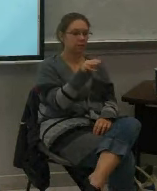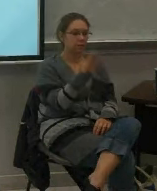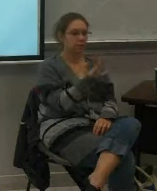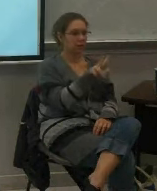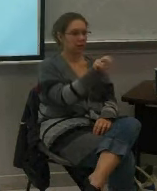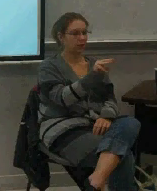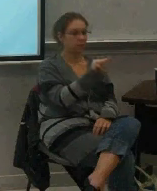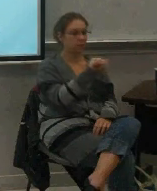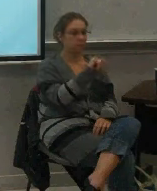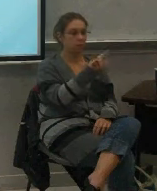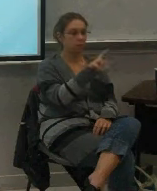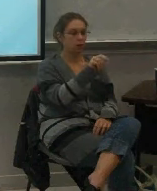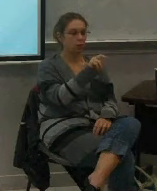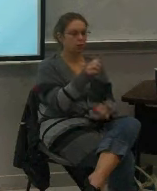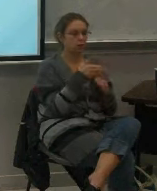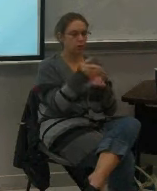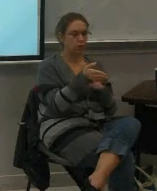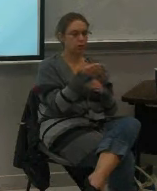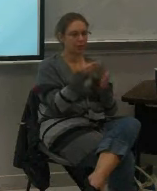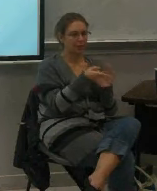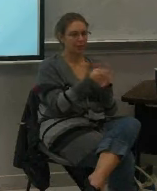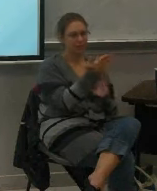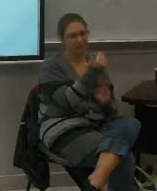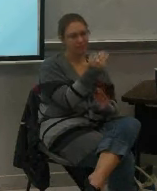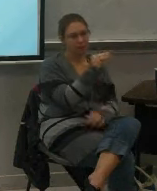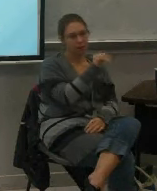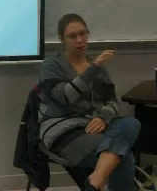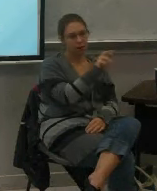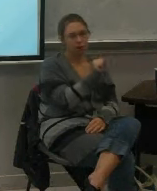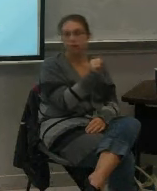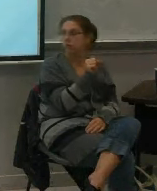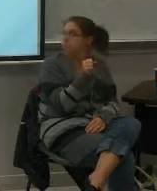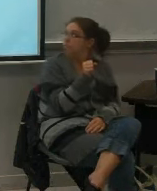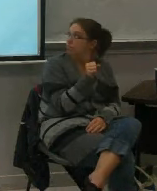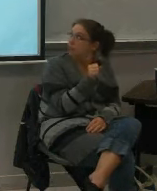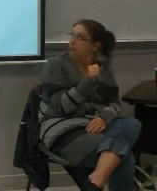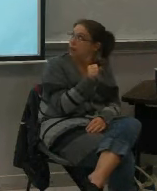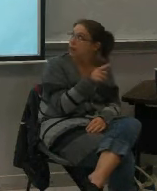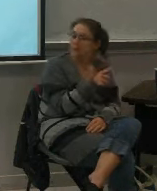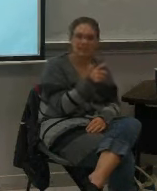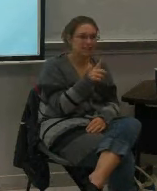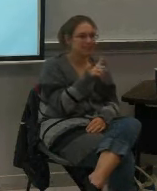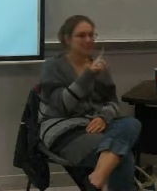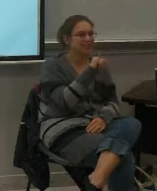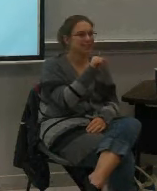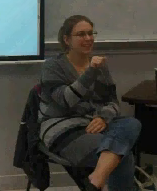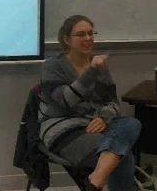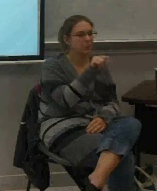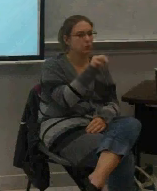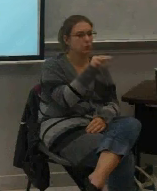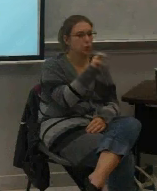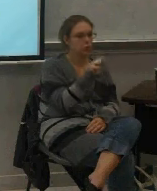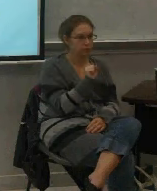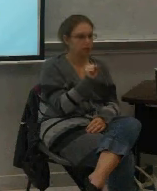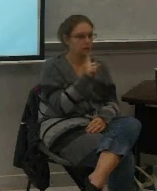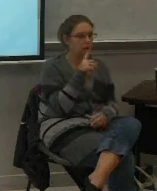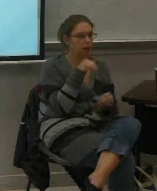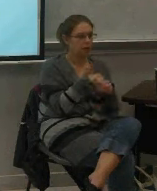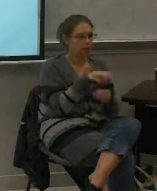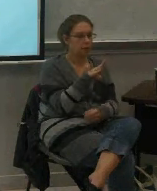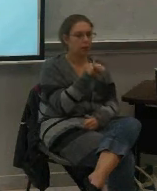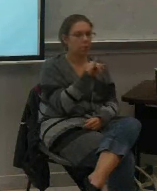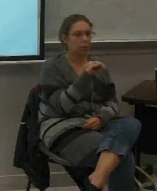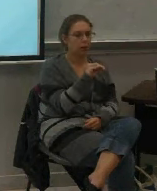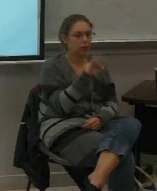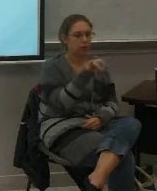microns across right here. Maybe this is 15 microns across. And there's a series of diatoms that are in the